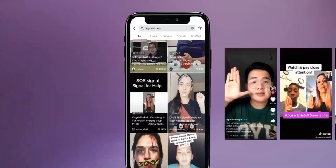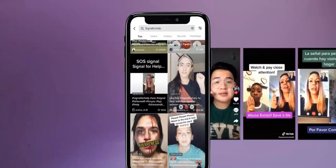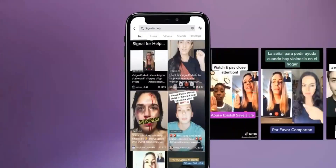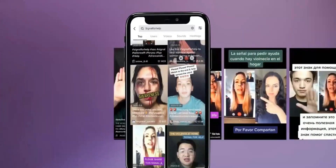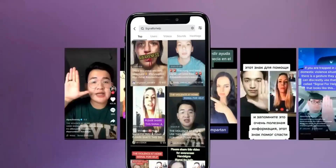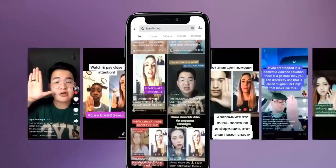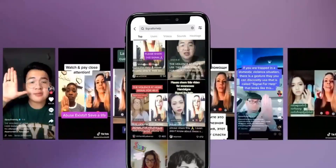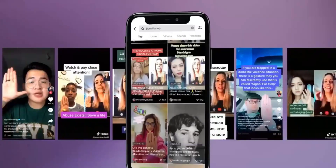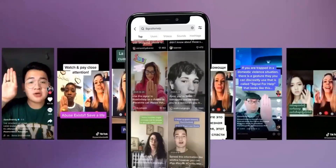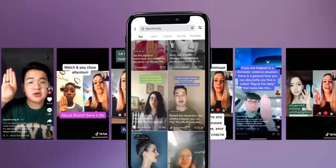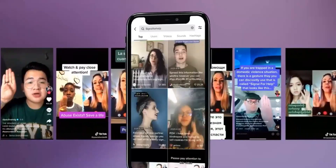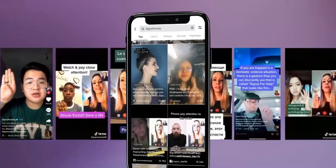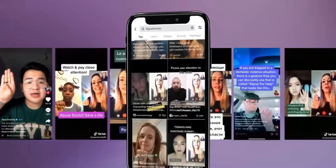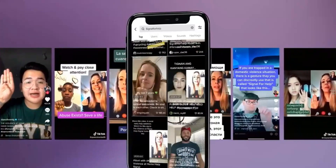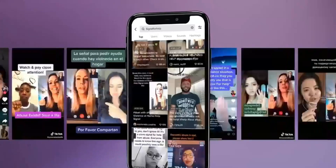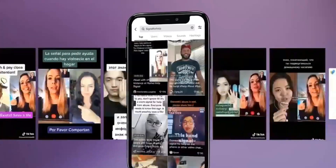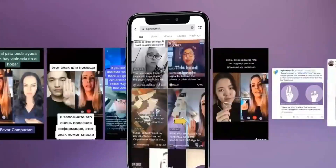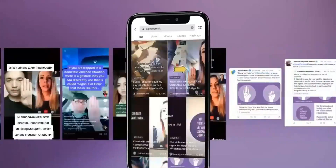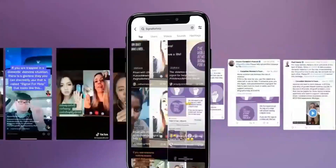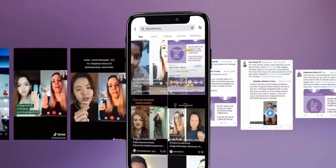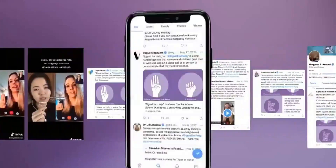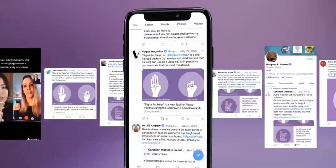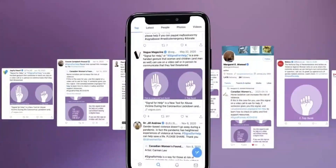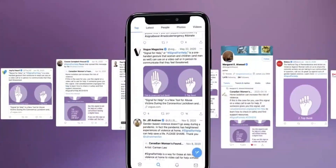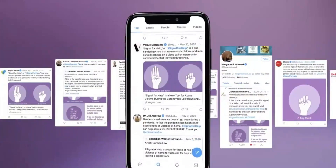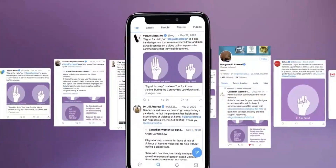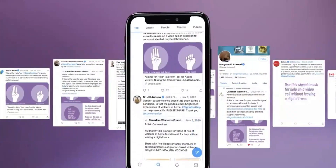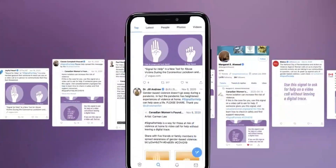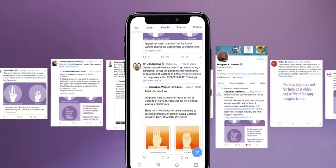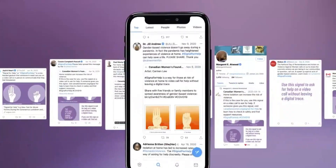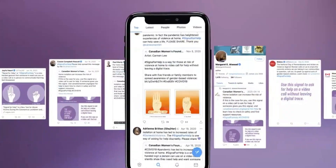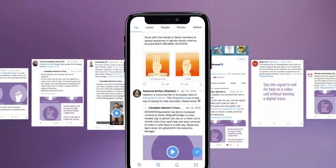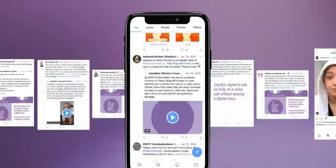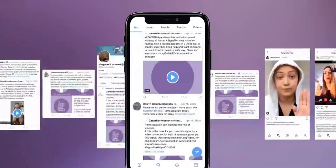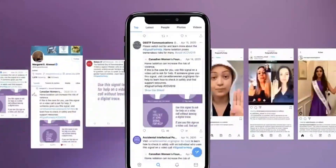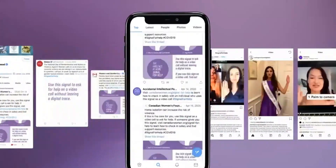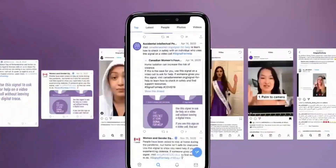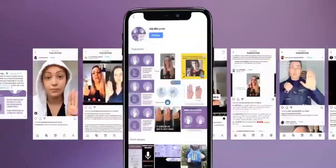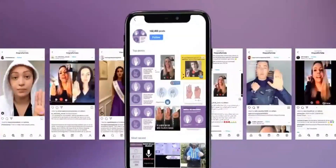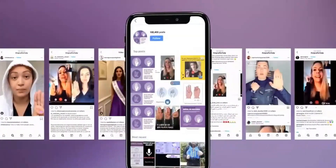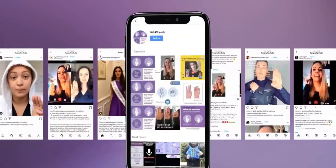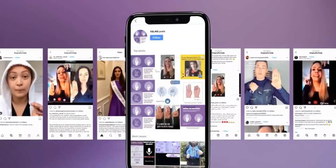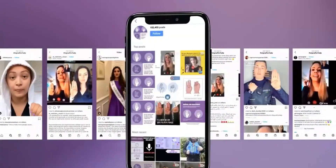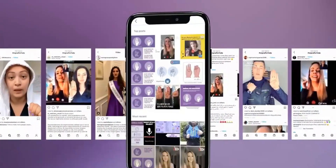Exploding on TikTok, it became social activism on a global scale.